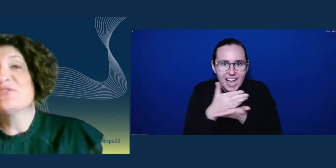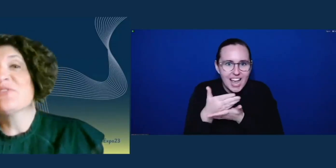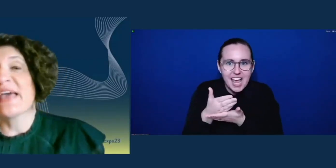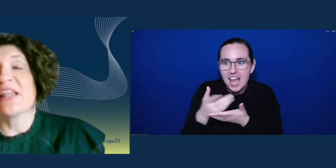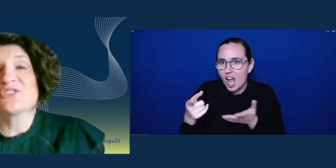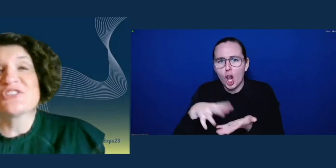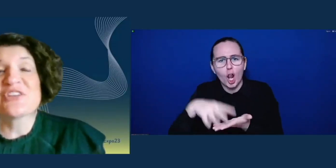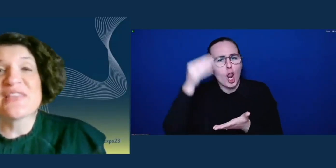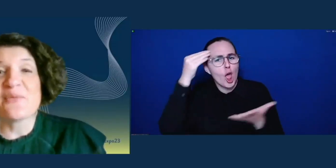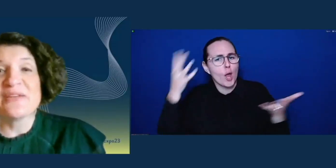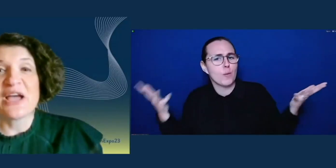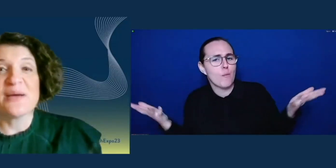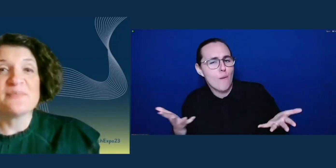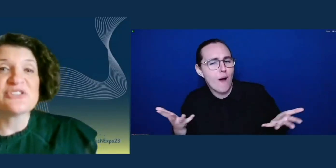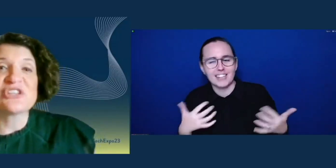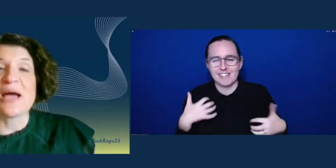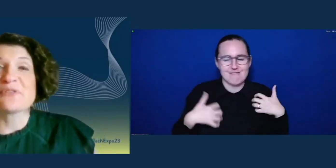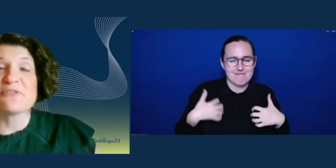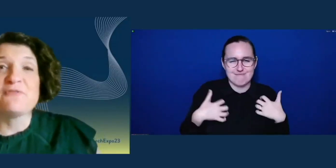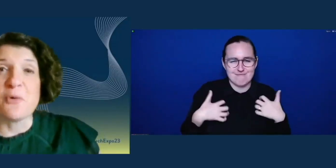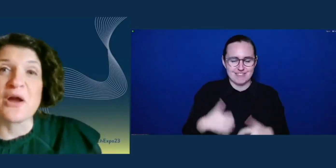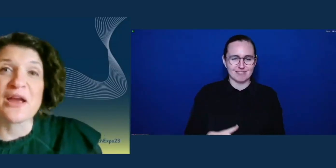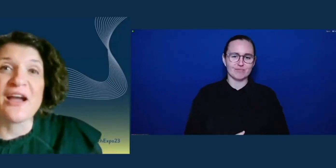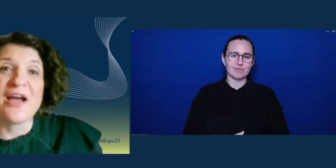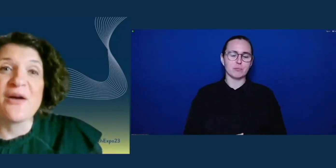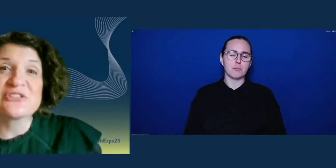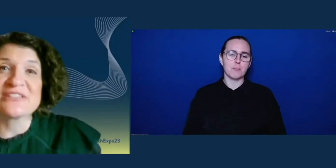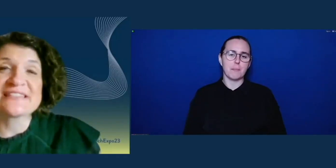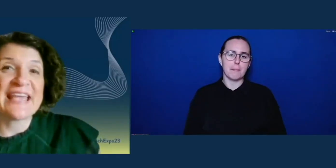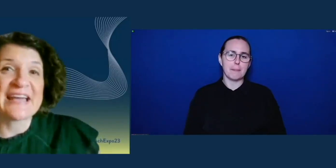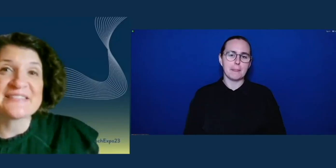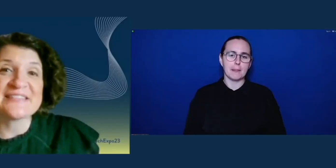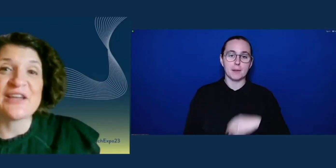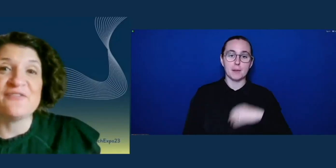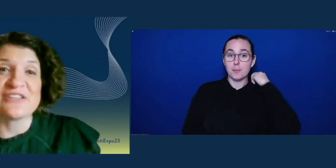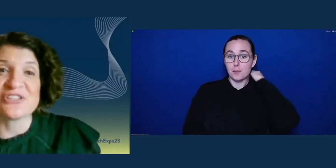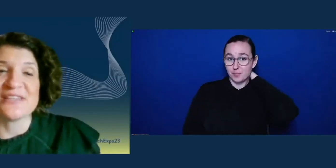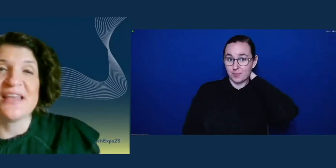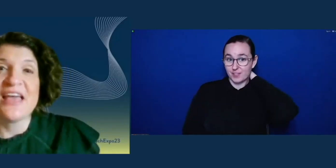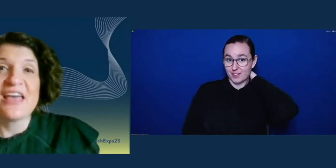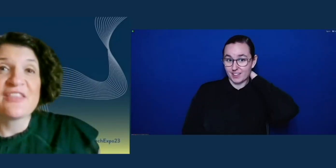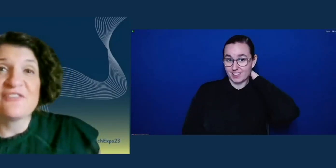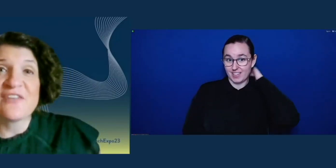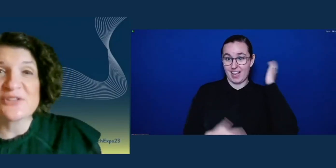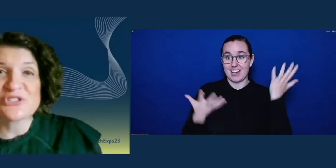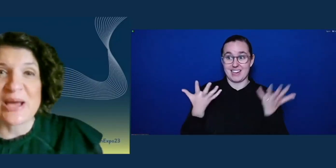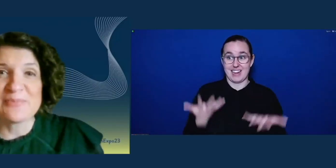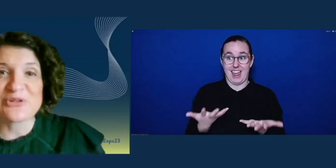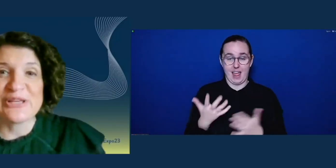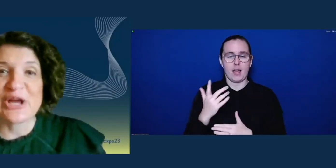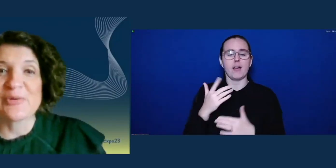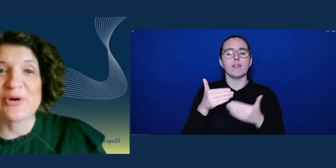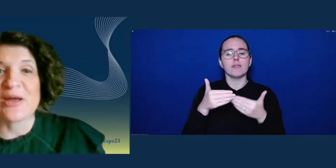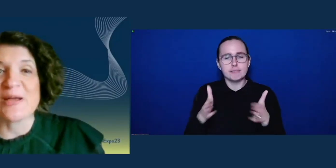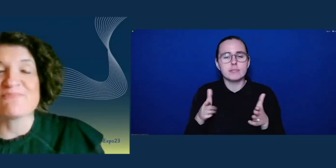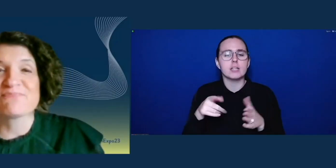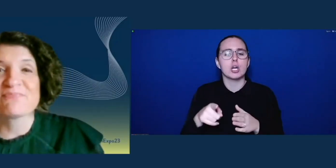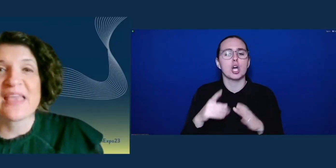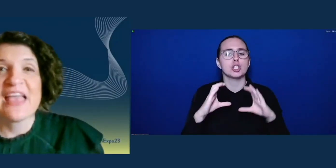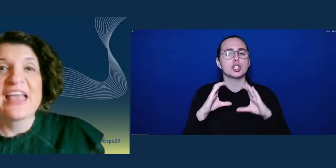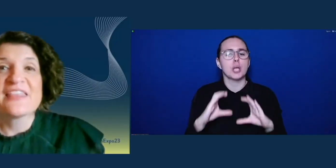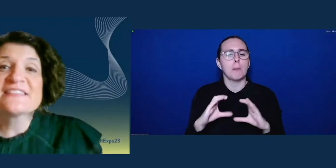you do that, I'll share that we've come to chapter 4, which is casting a vision, the final chapter in our